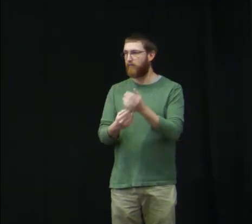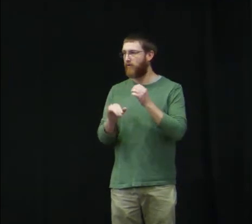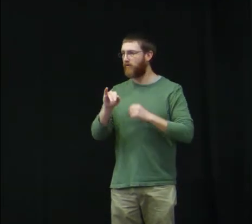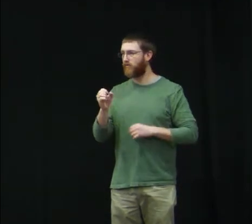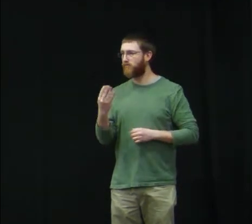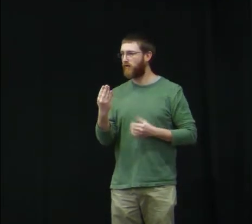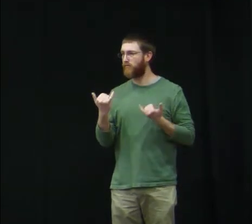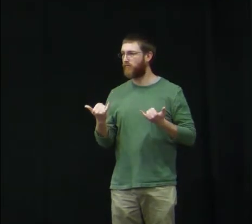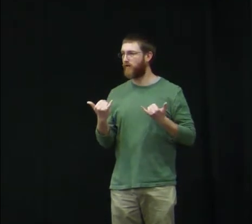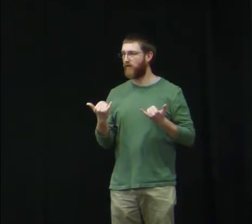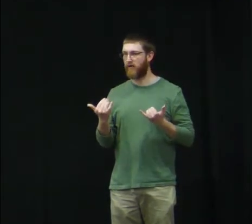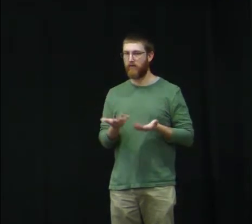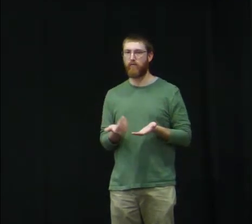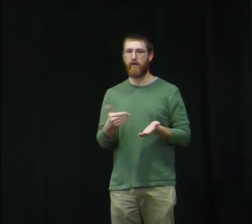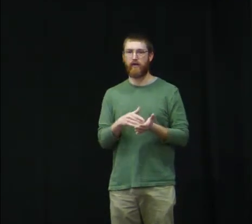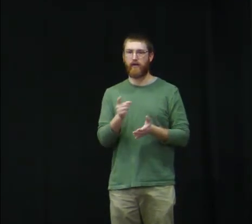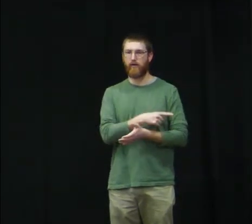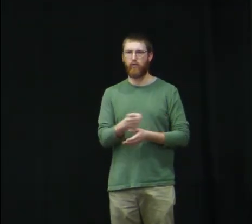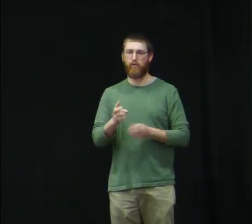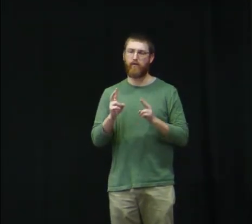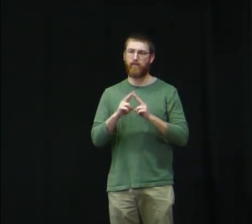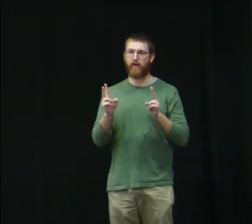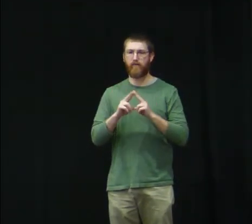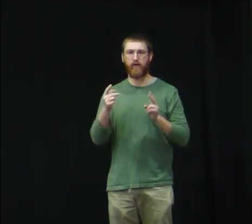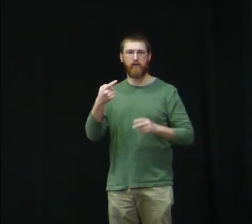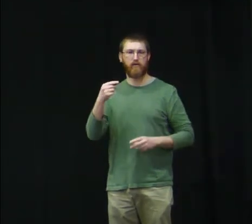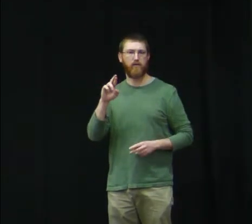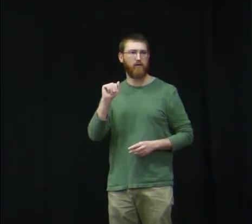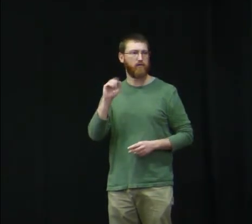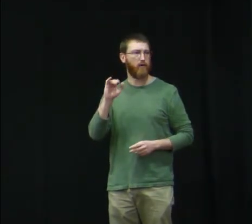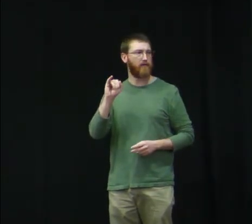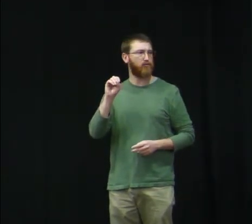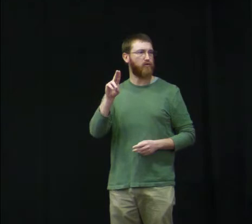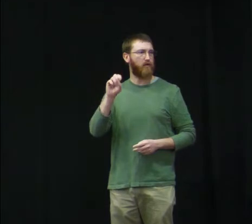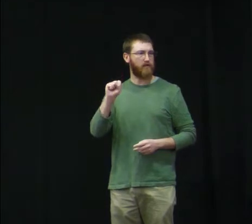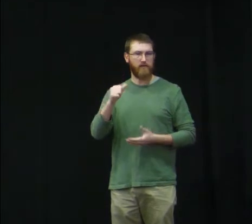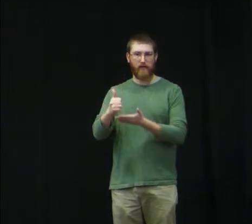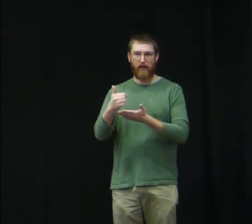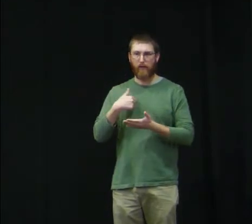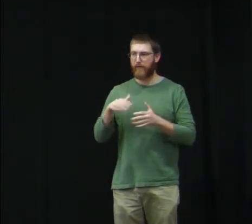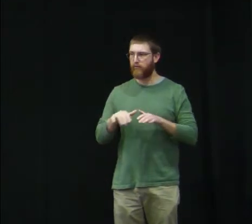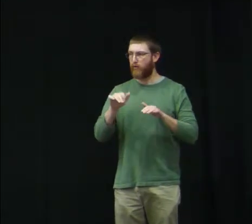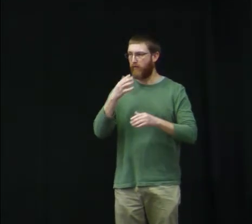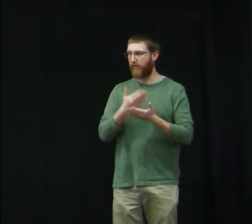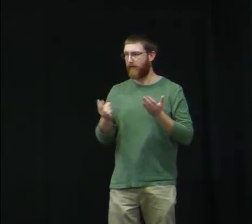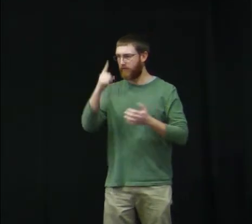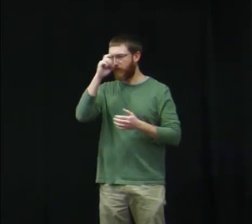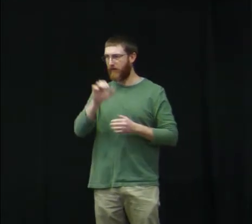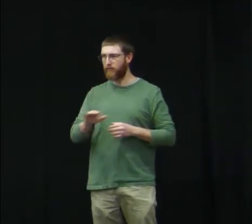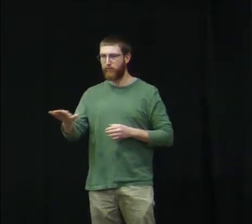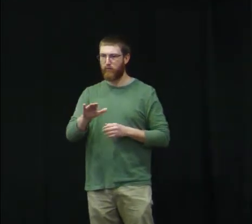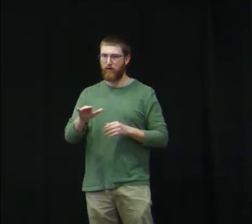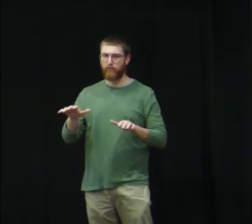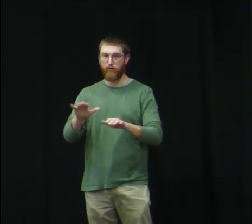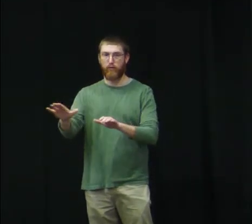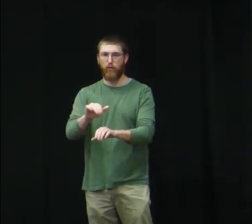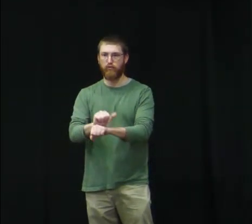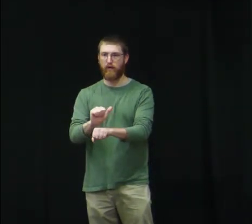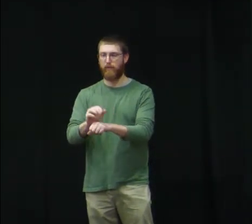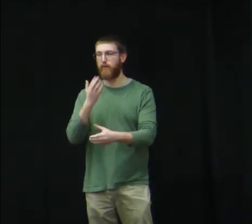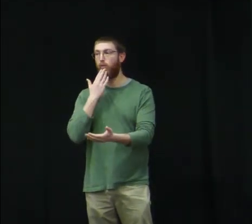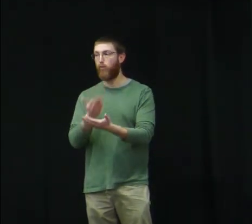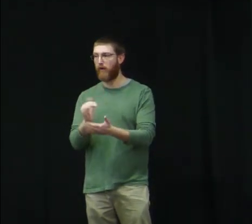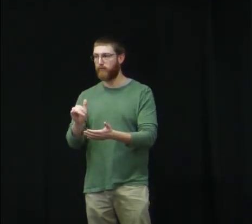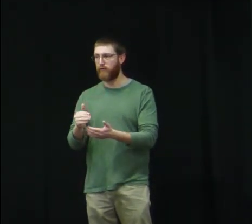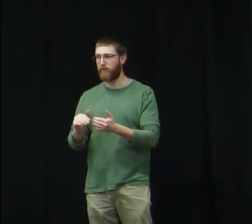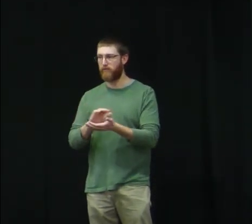But again, you all are so gracious and help me do things because you do your jobs well. So it's easy for me